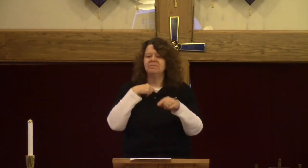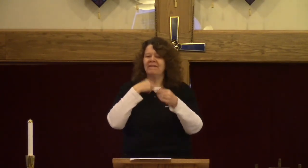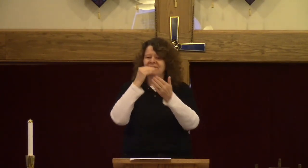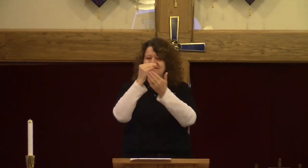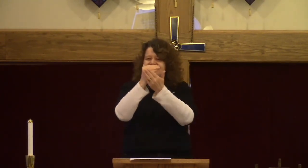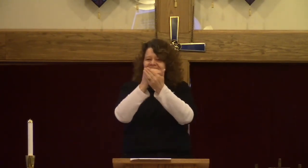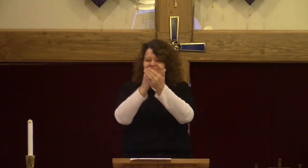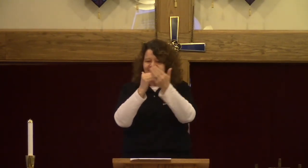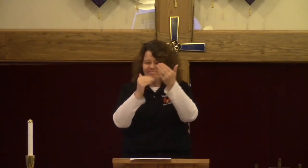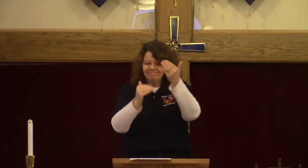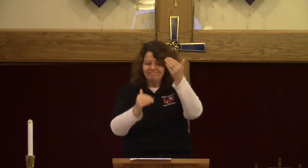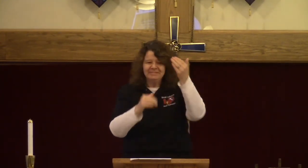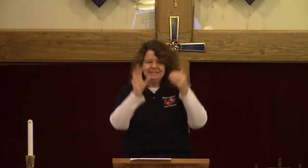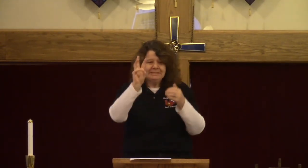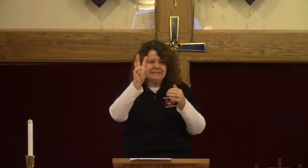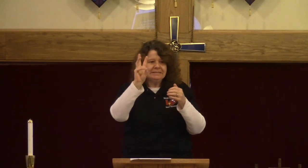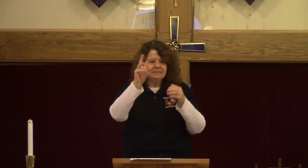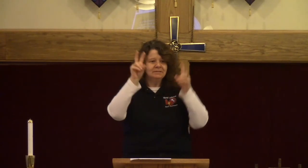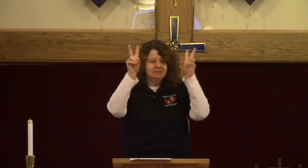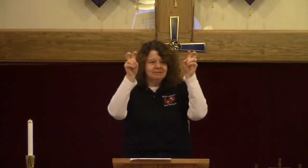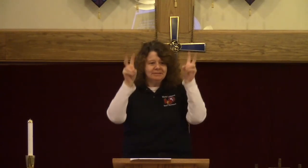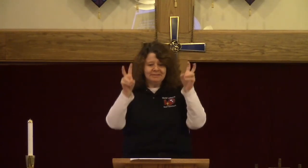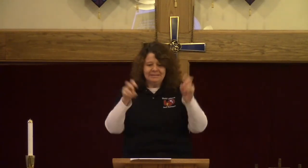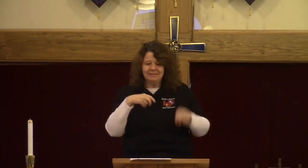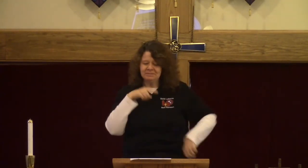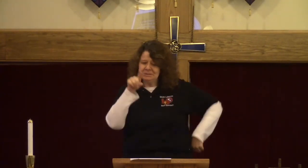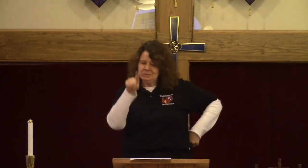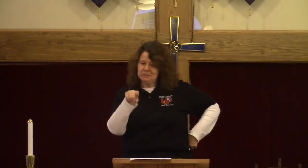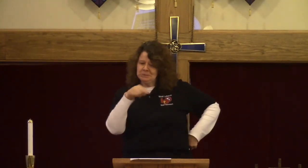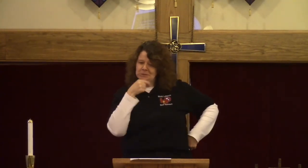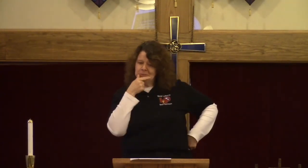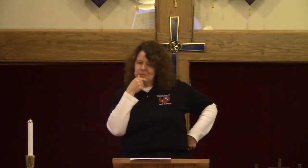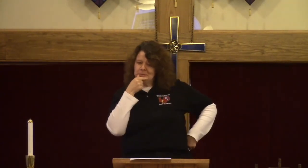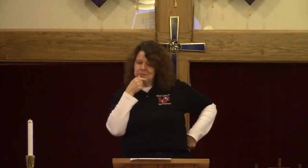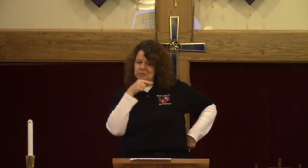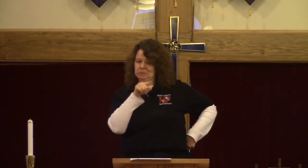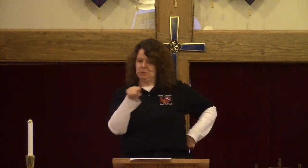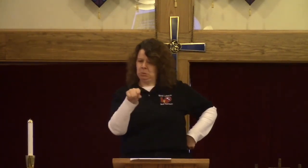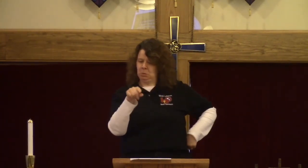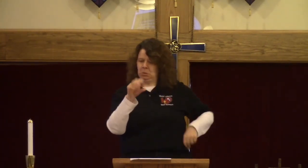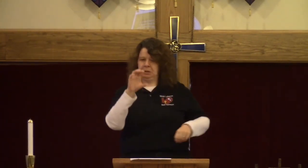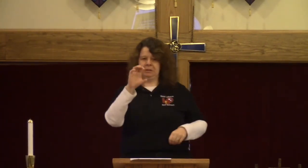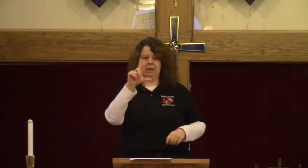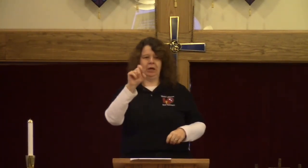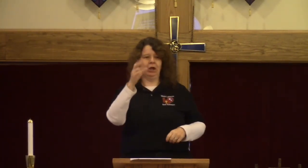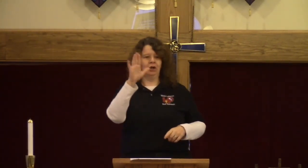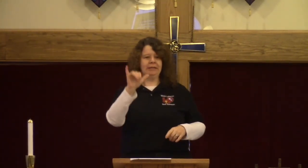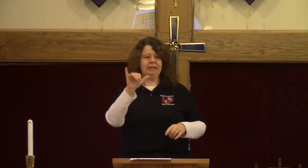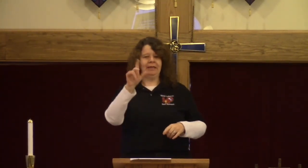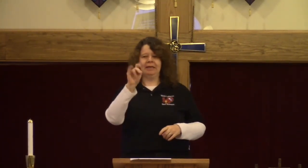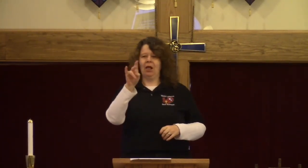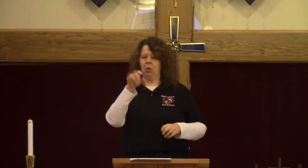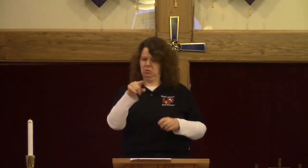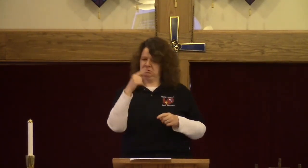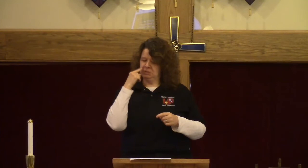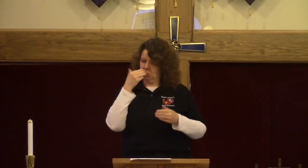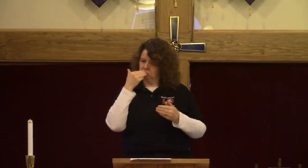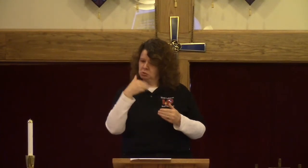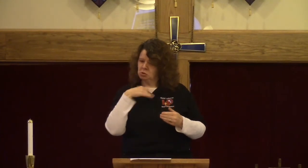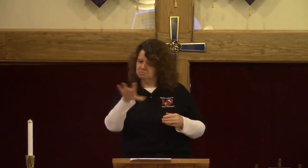I was looking for it that I had to do, and had that topic on there. I was looking at different topics. Oh, I looked at